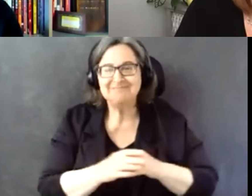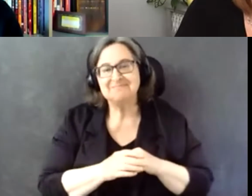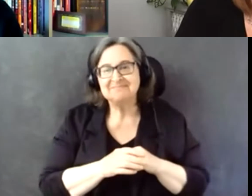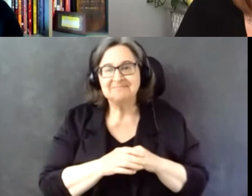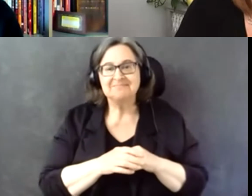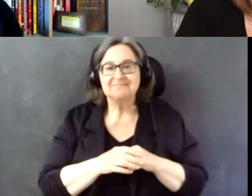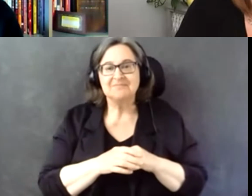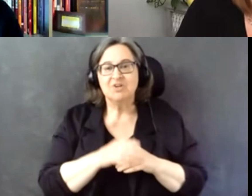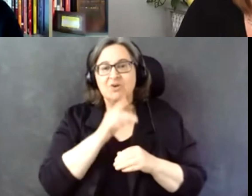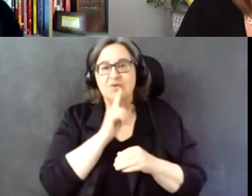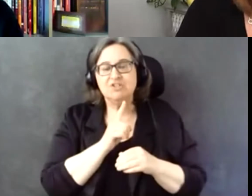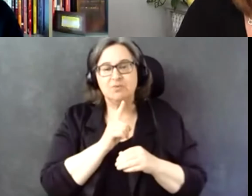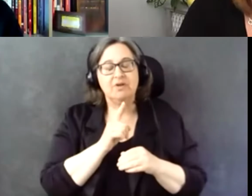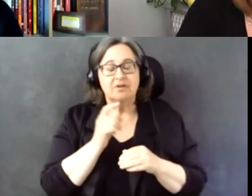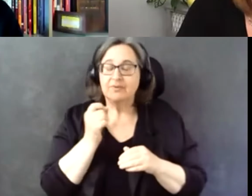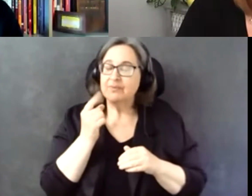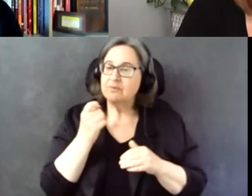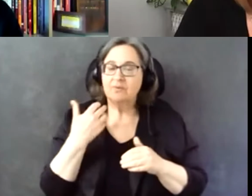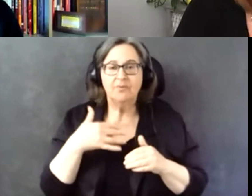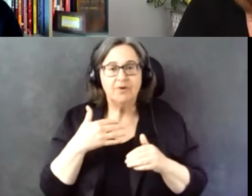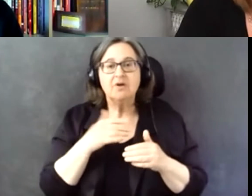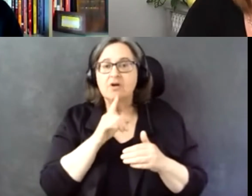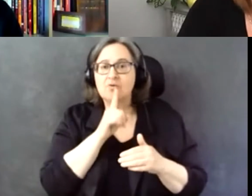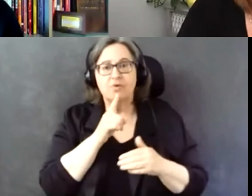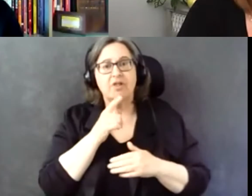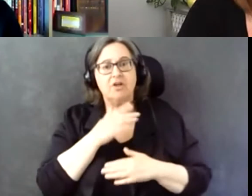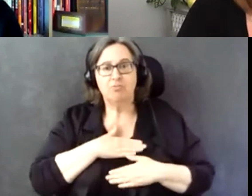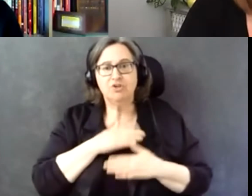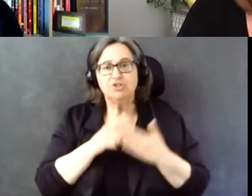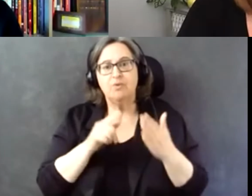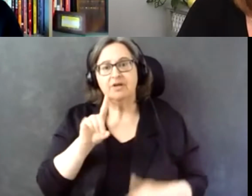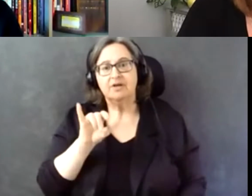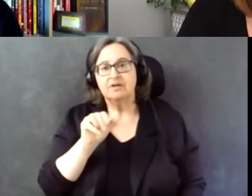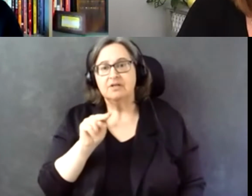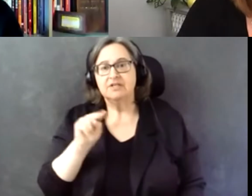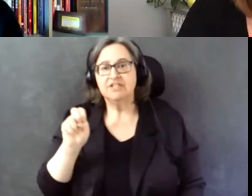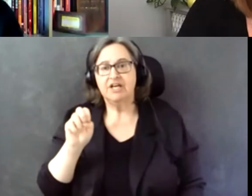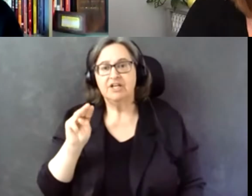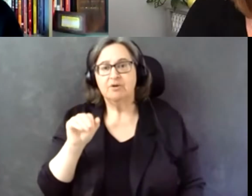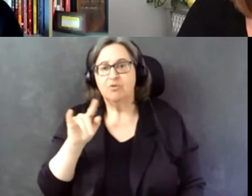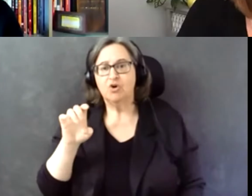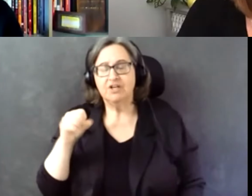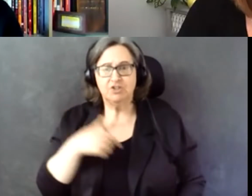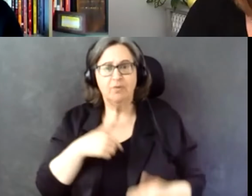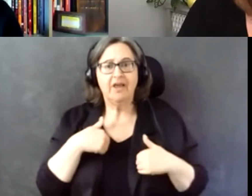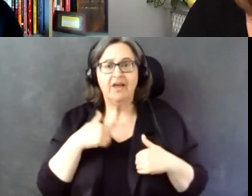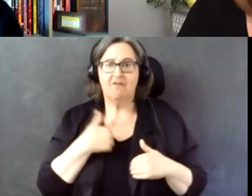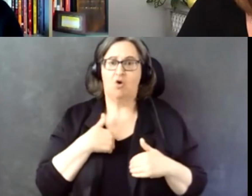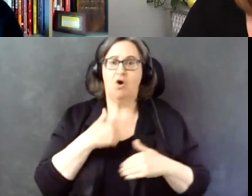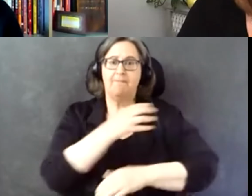that's it's it's a real reckoning and i appreciated what with diane morales pointed out about us stepping into our own power as a sector um